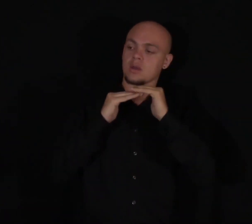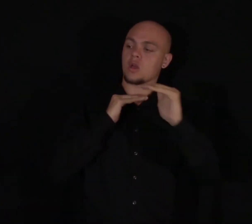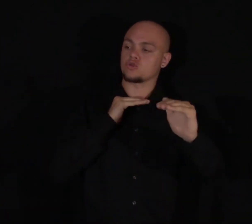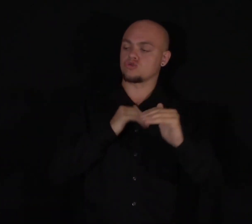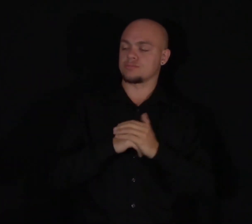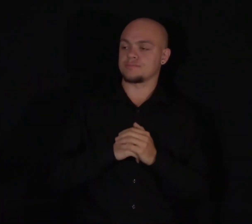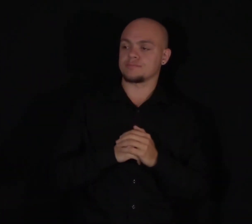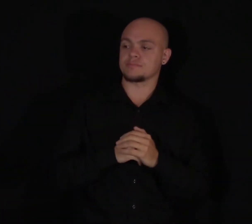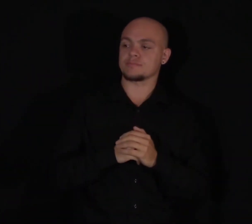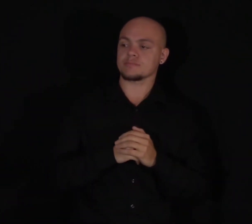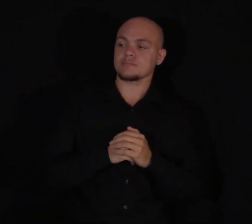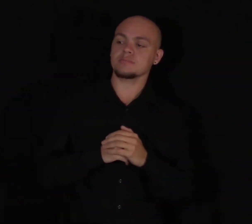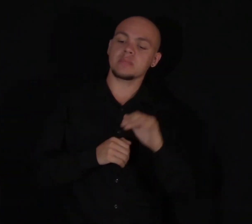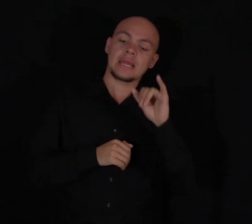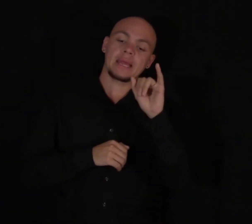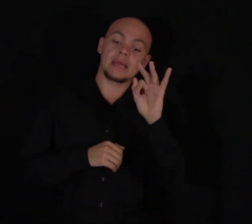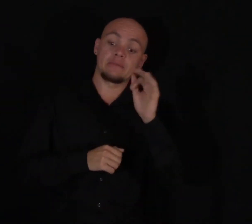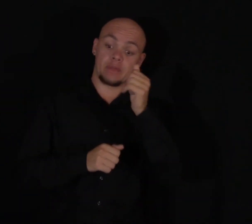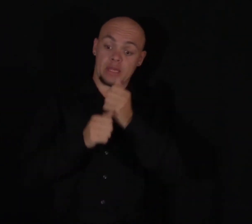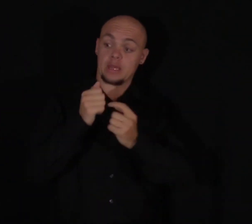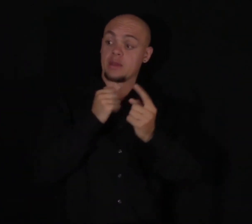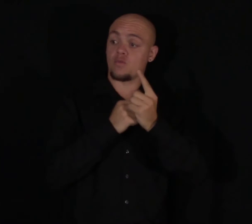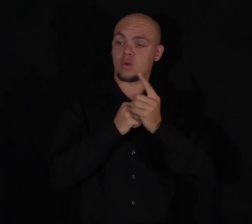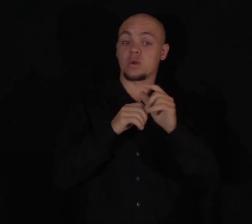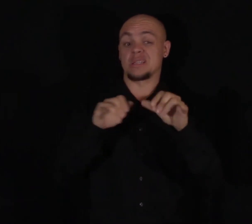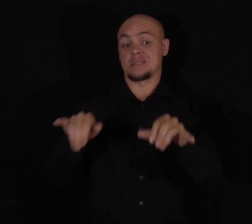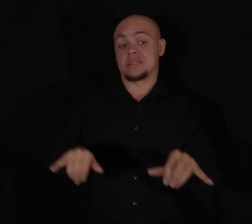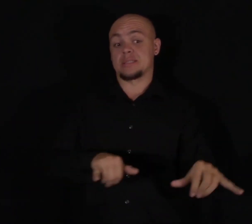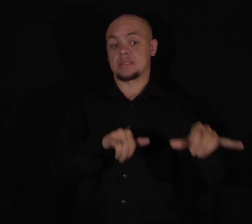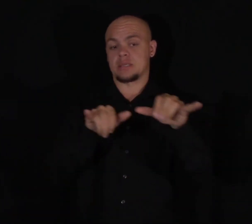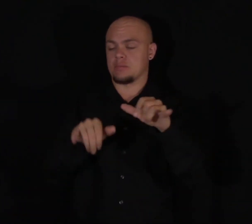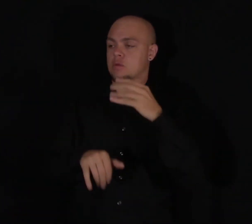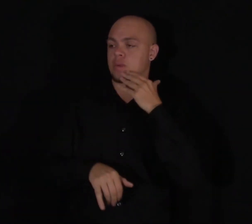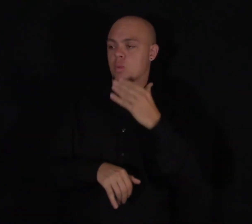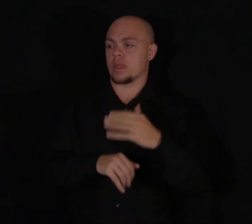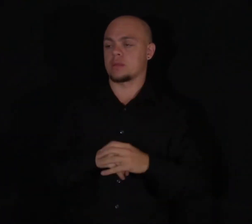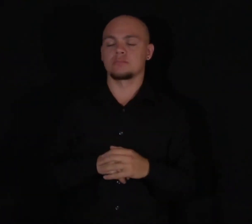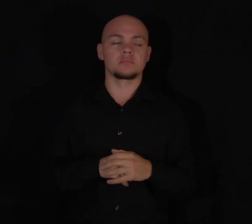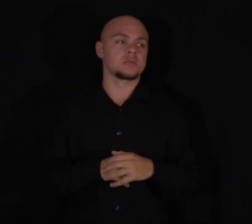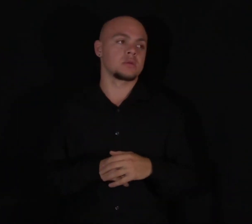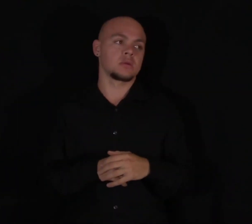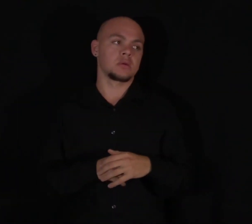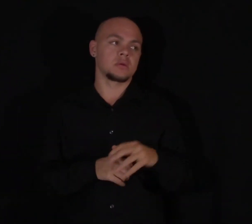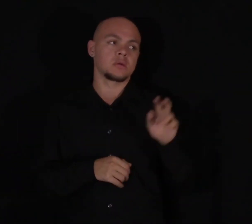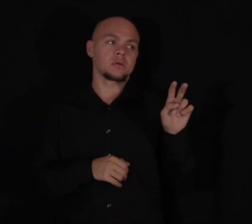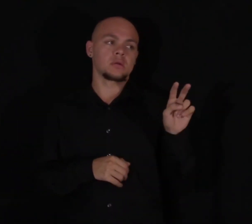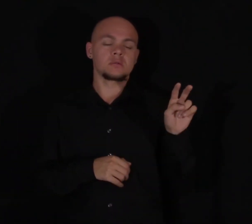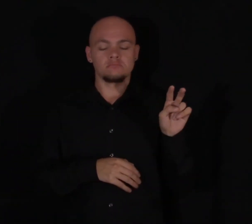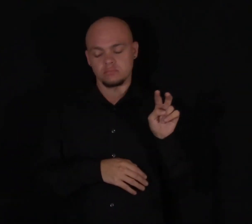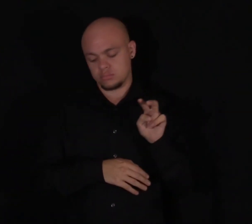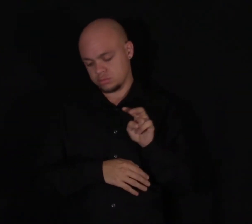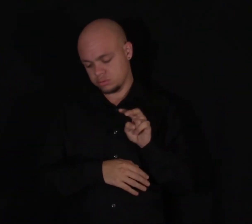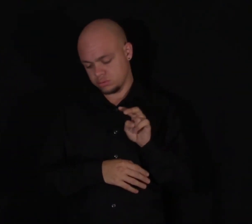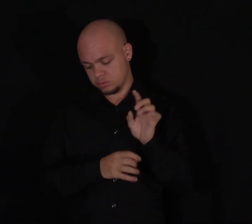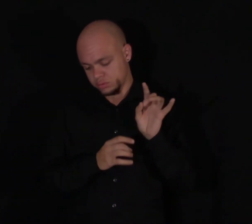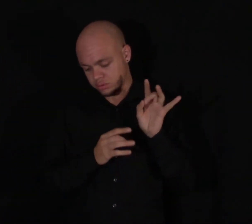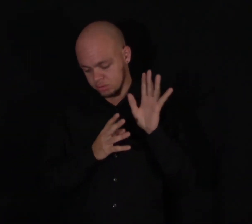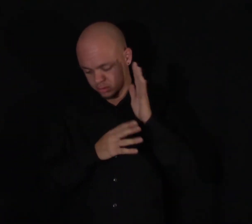were well if everybody did the same." I turned with loathing from the woman who could utter so unfeeling a speech